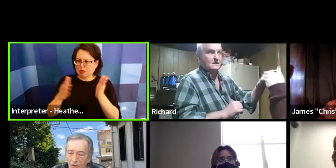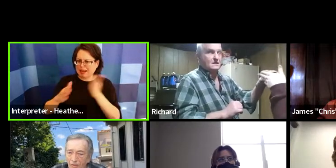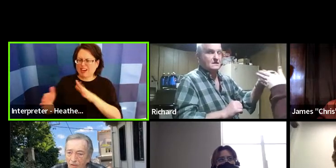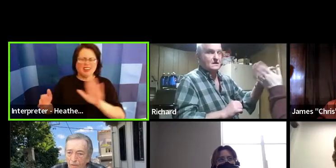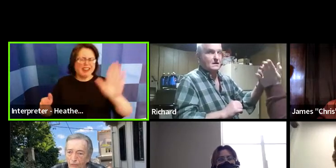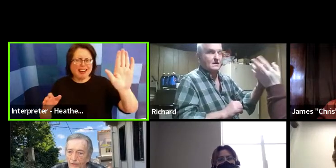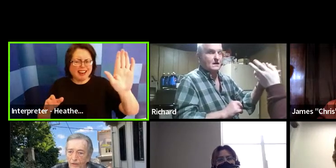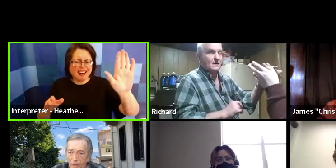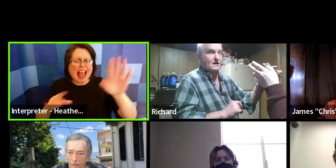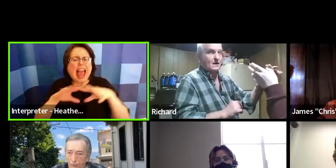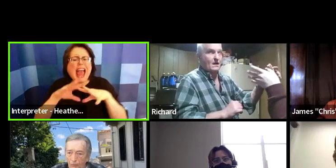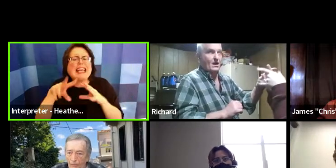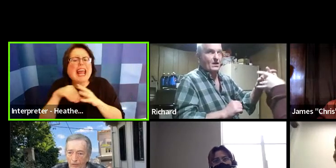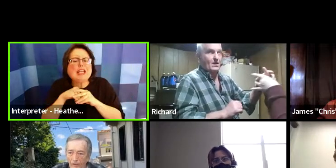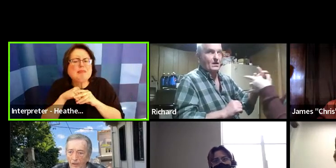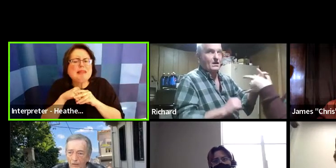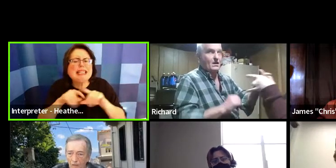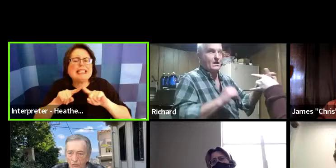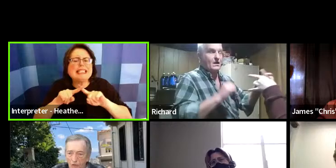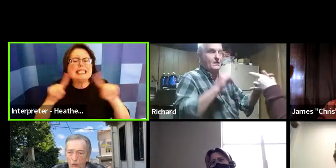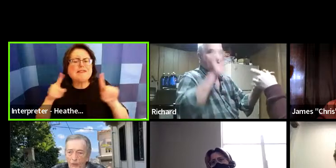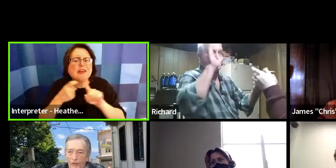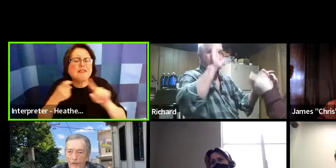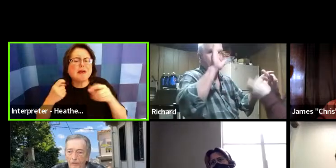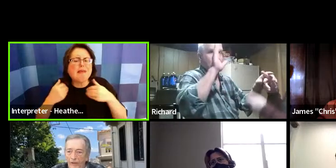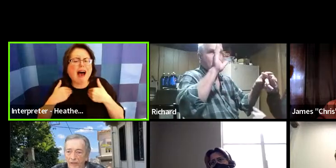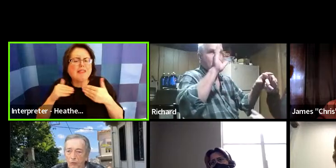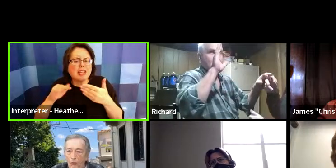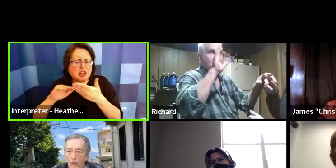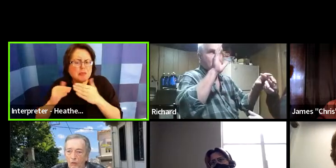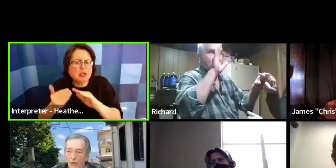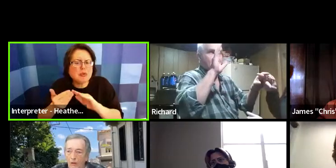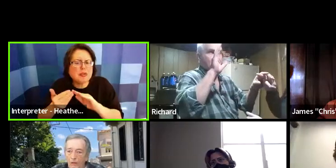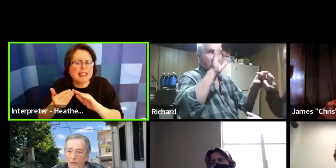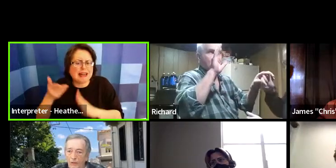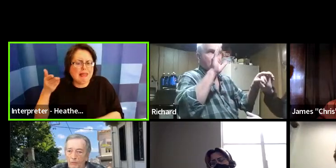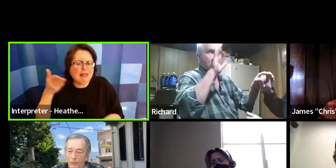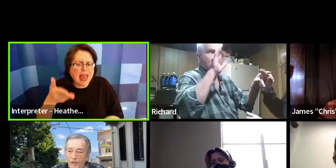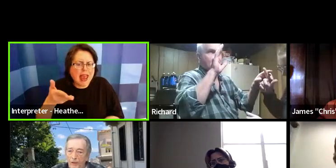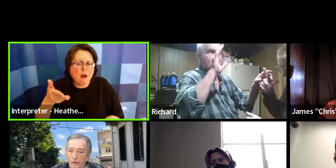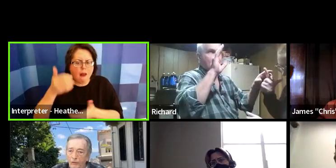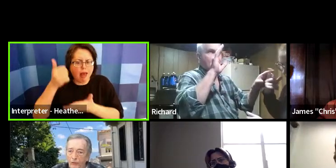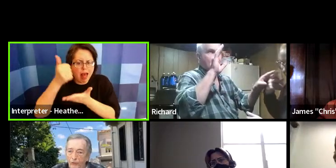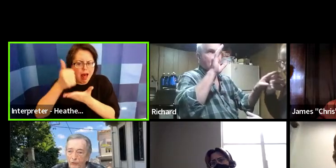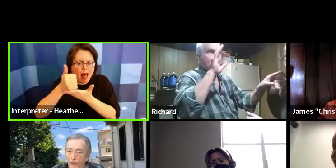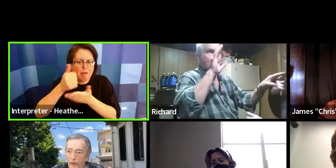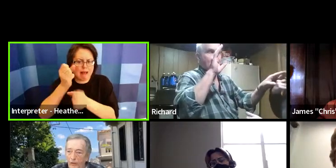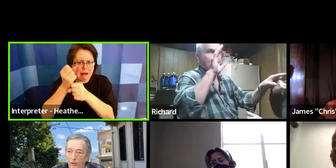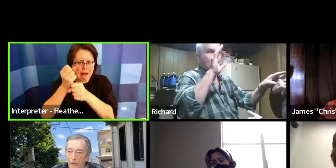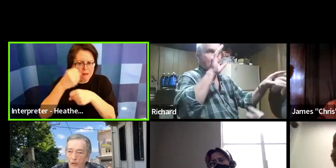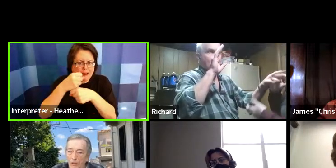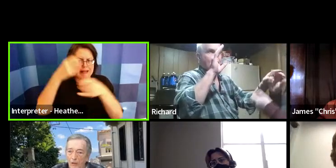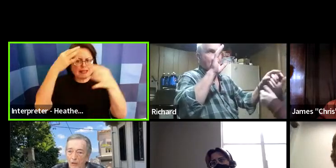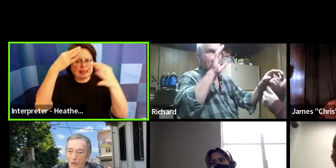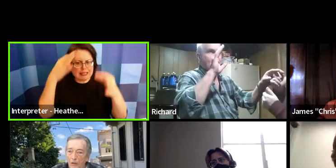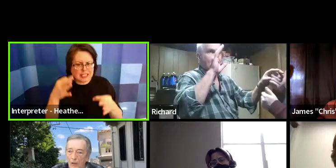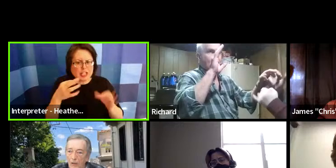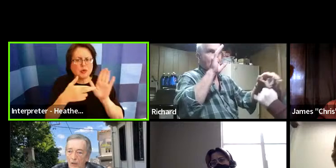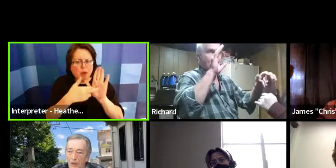in engagement's different than I mean, like, there's nobody at the table that's representing the community.